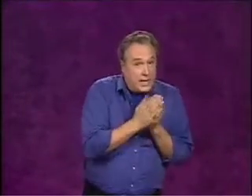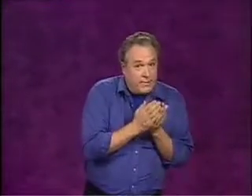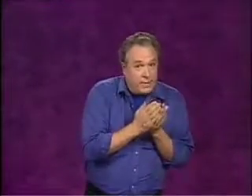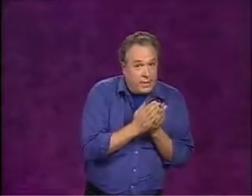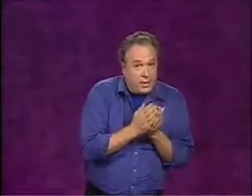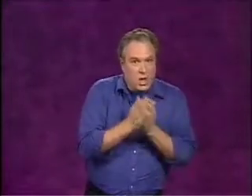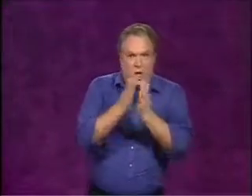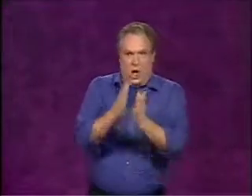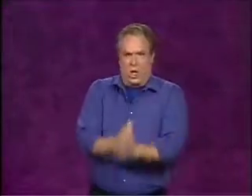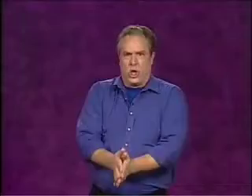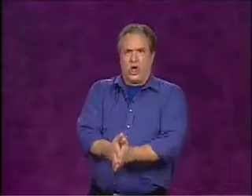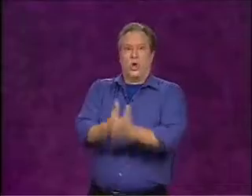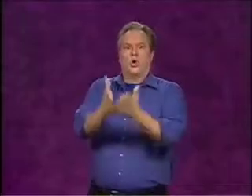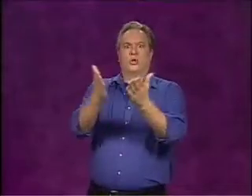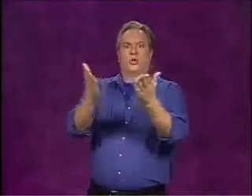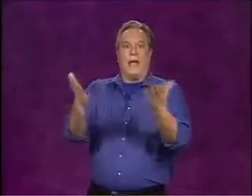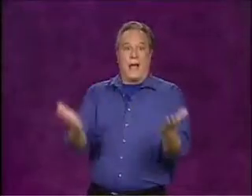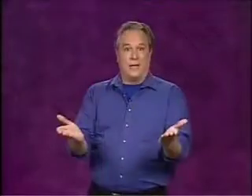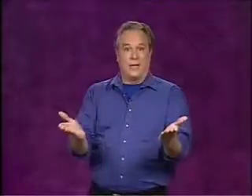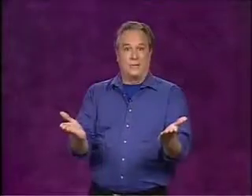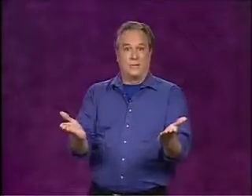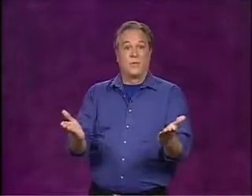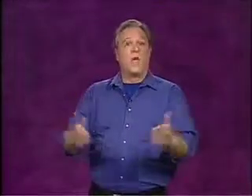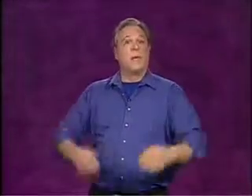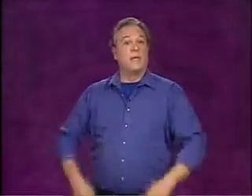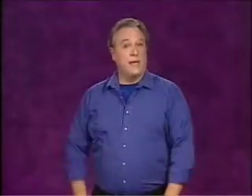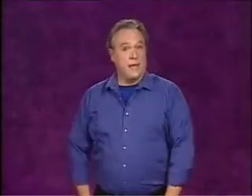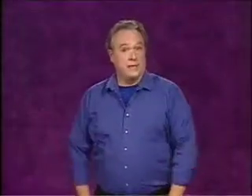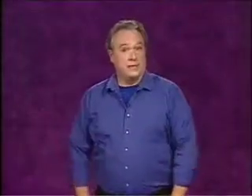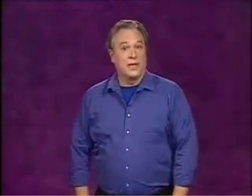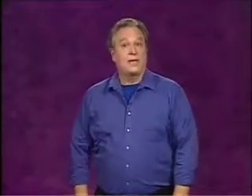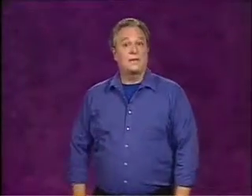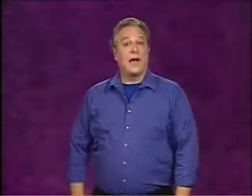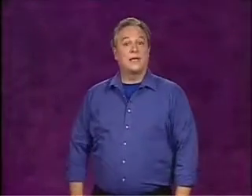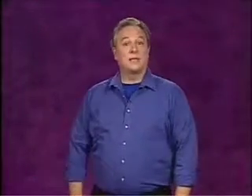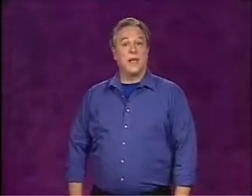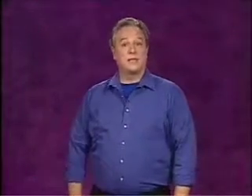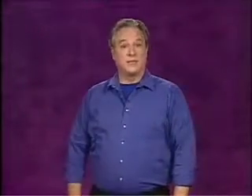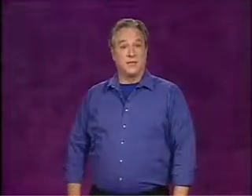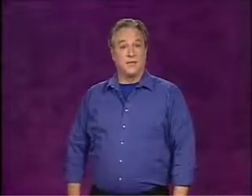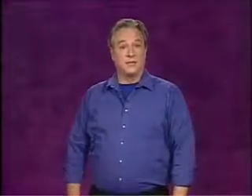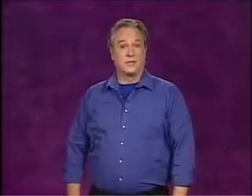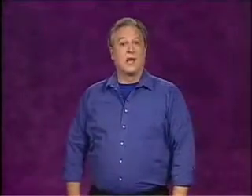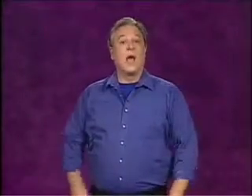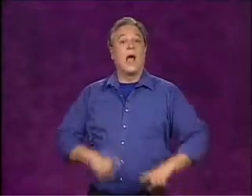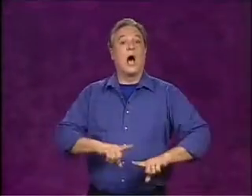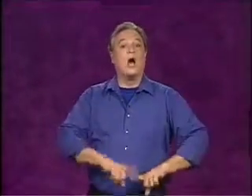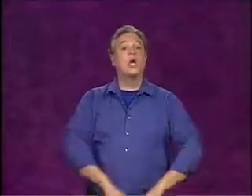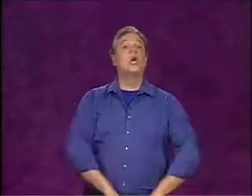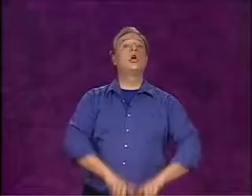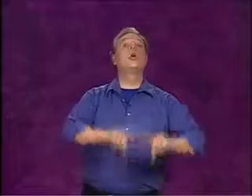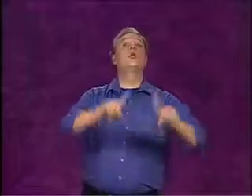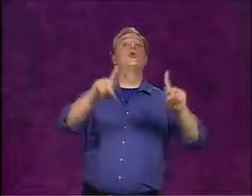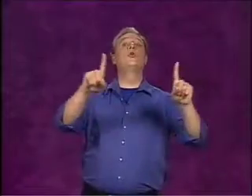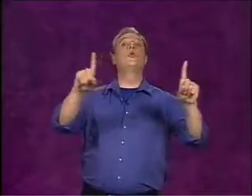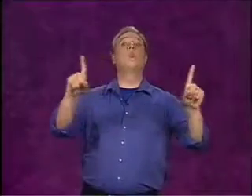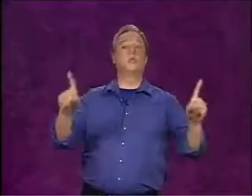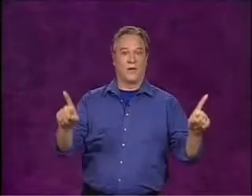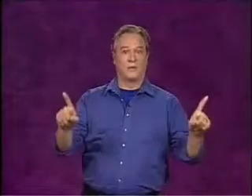tiny book, a huge atlas. Yes, size makes a difference. A huge